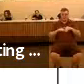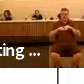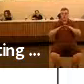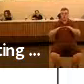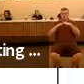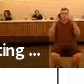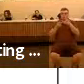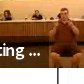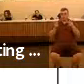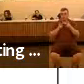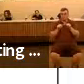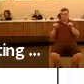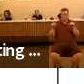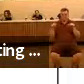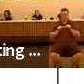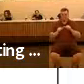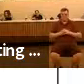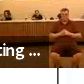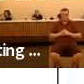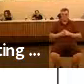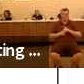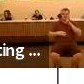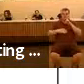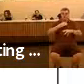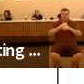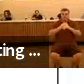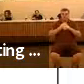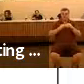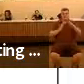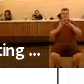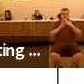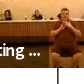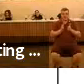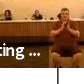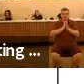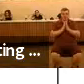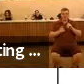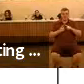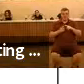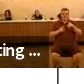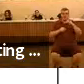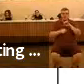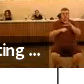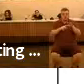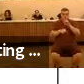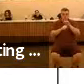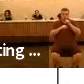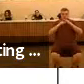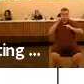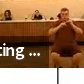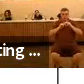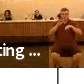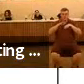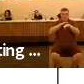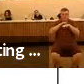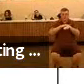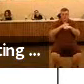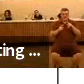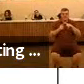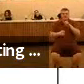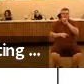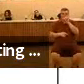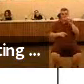area. For additional town request, applicant secured construction access from